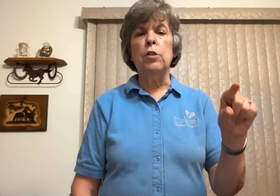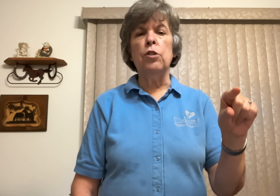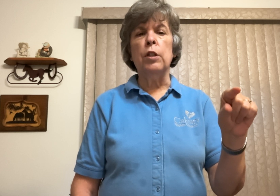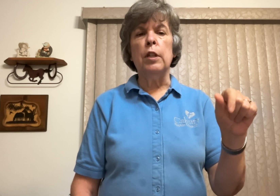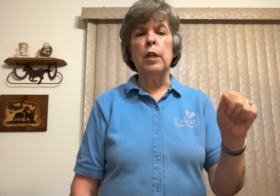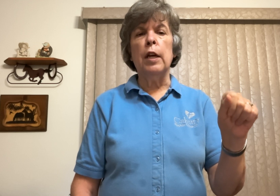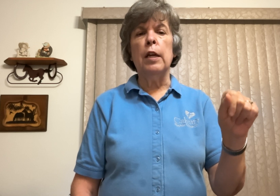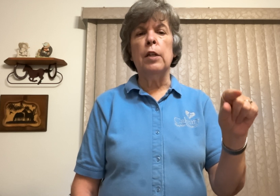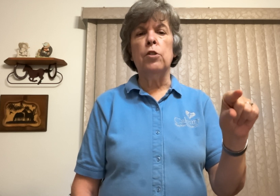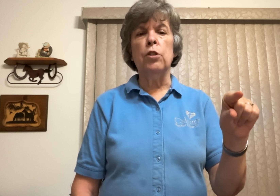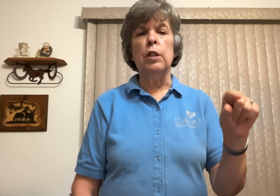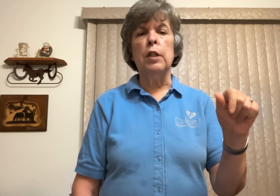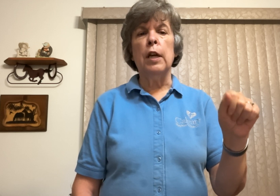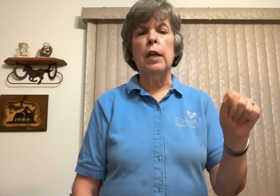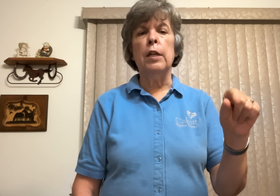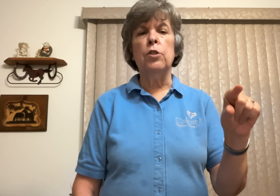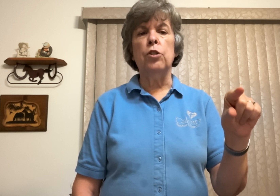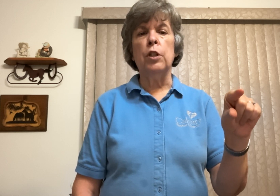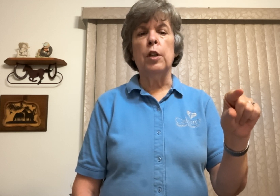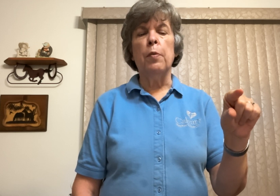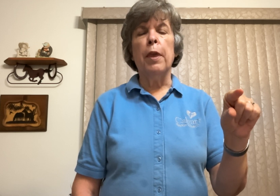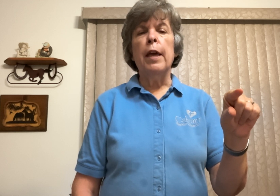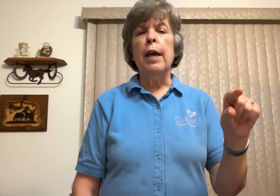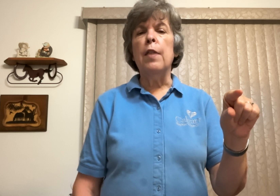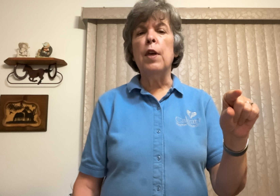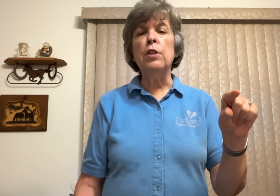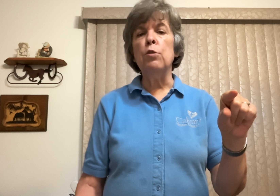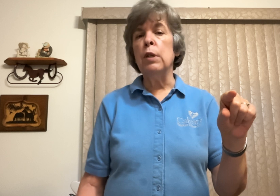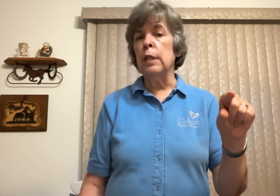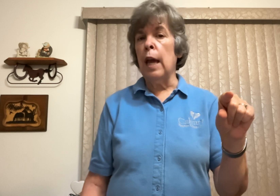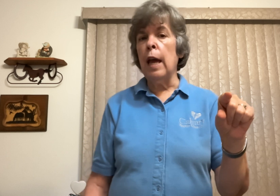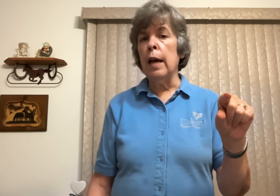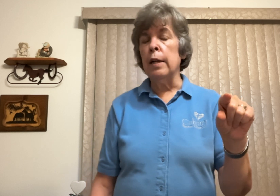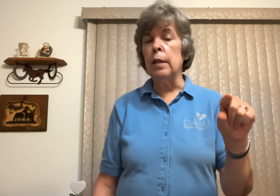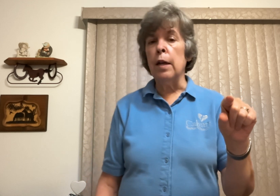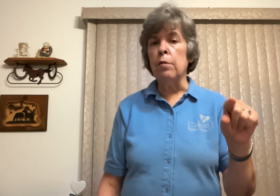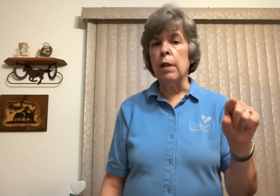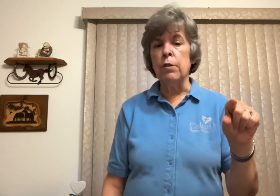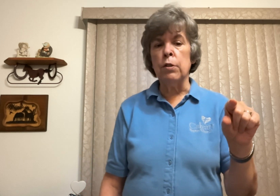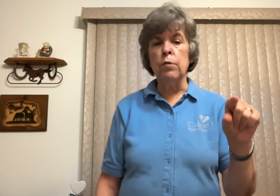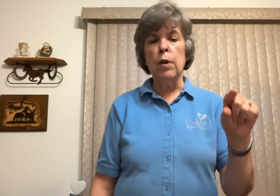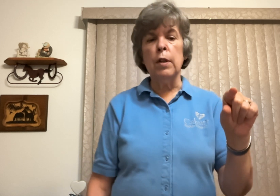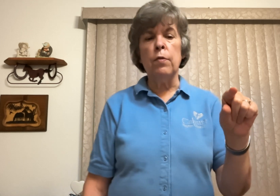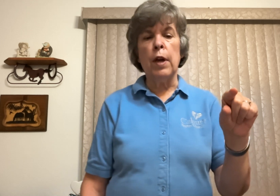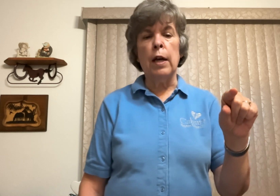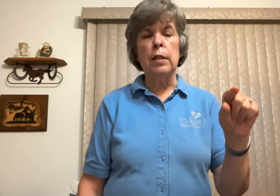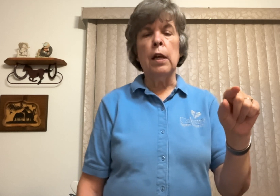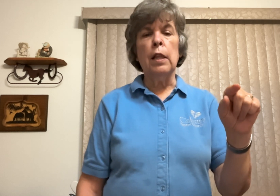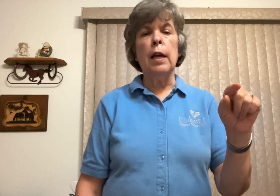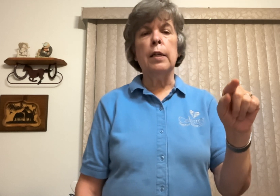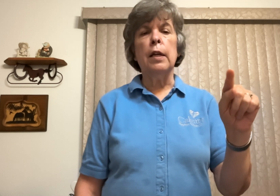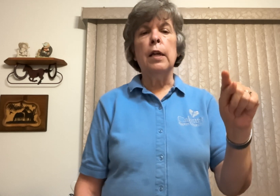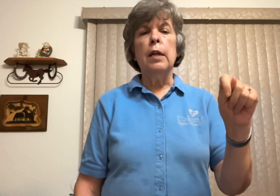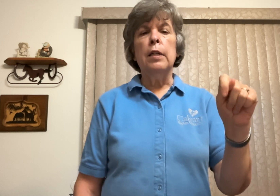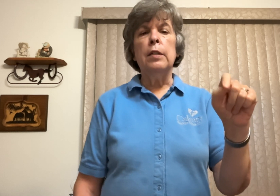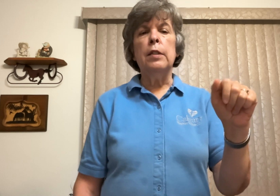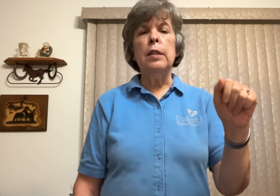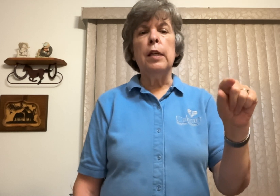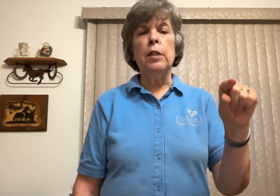AG, AG, AG. And then you can add other letters in front of that, like